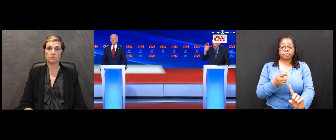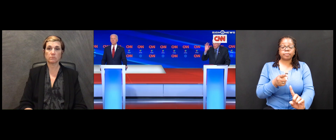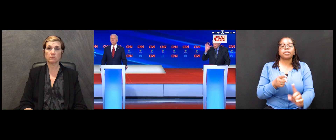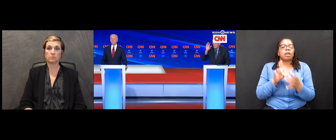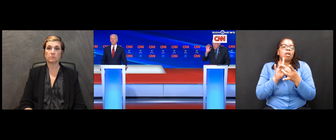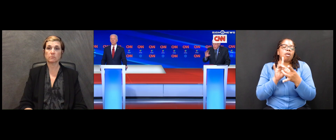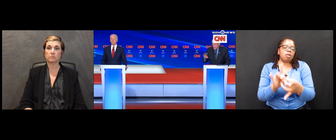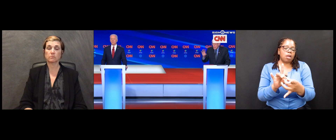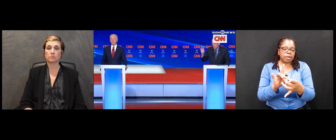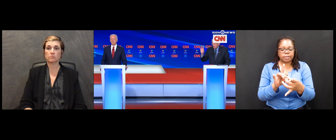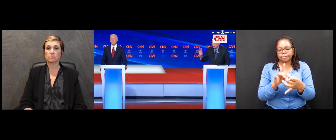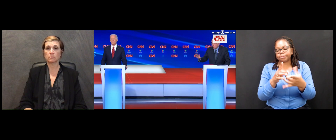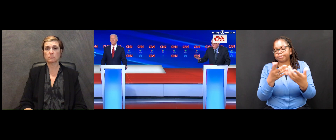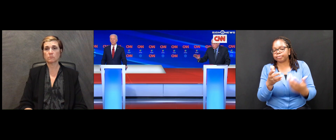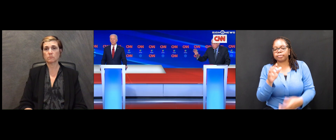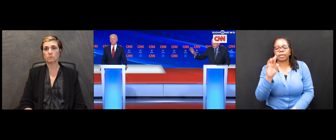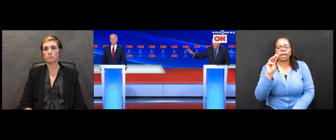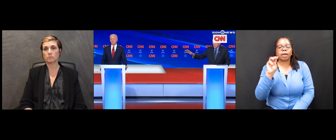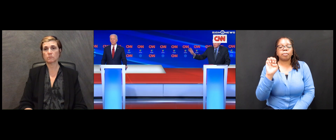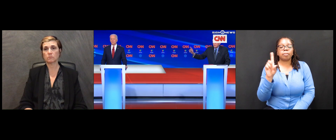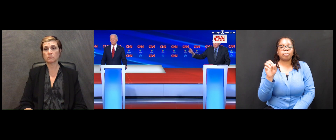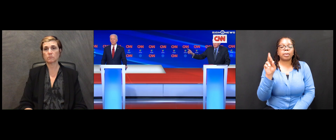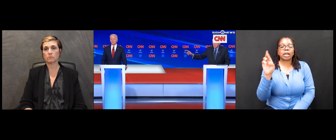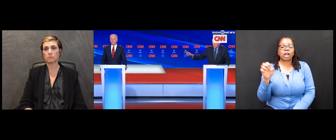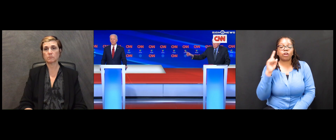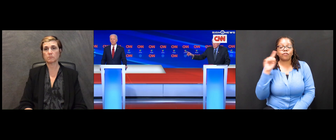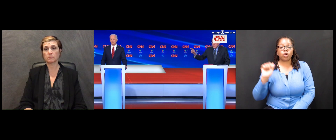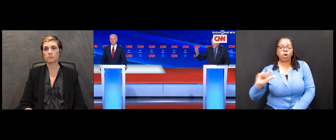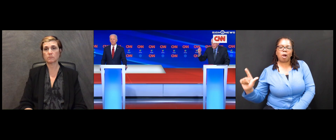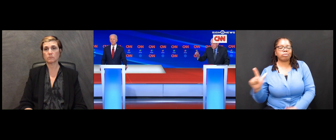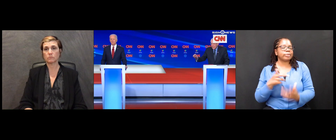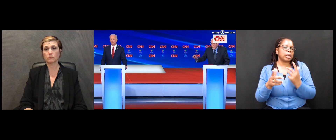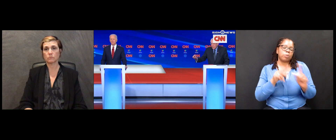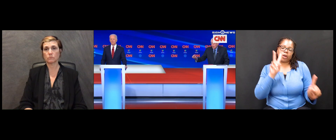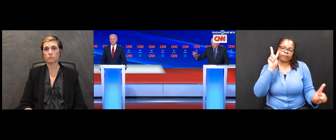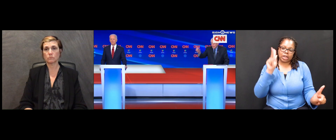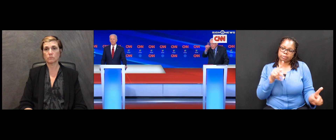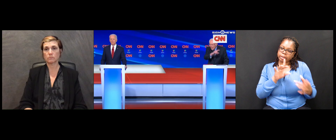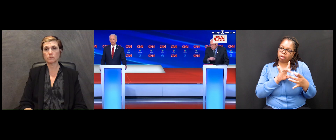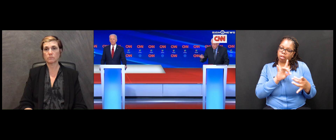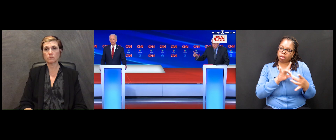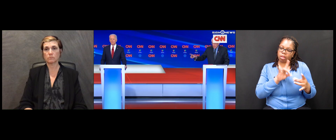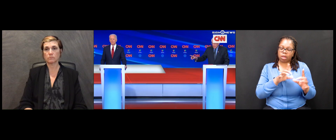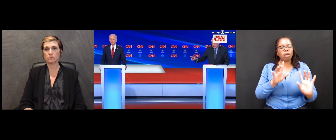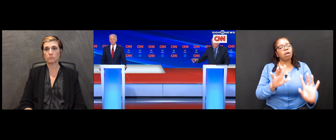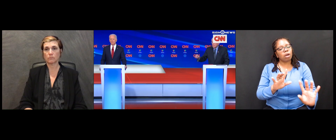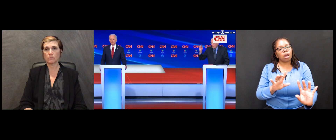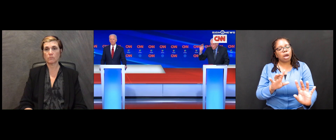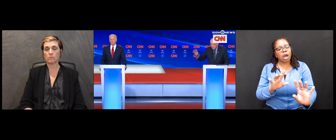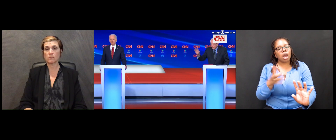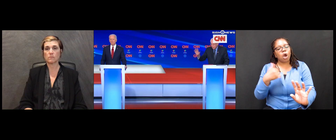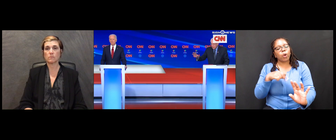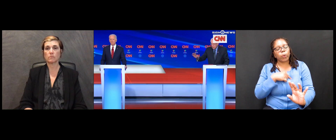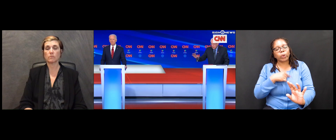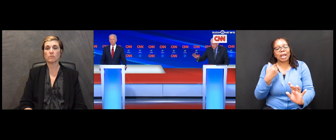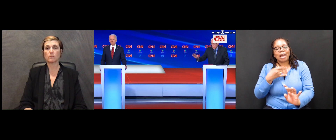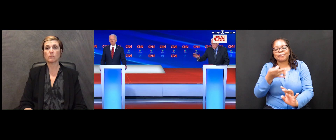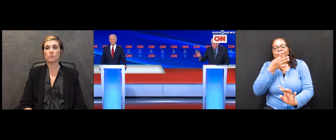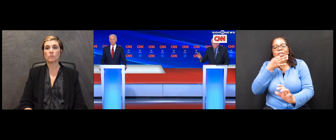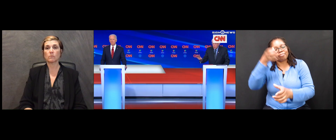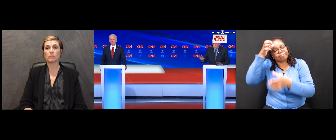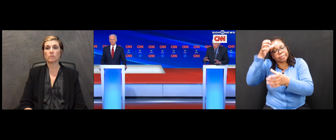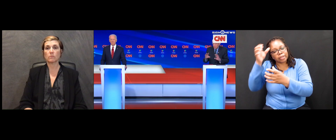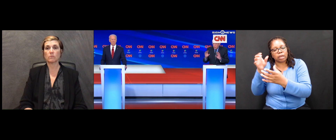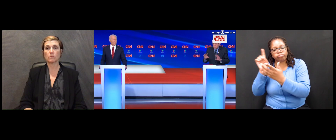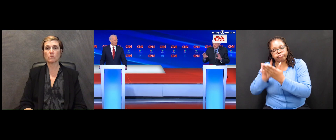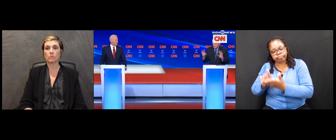of Medicare for all, despite what the vice president is saying, what the experts tell us is that one of the reasons